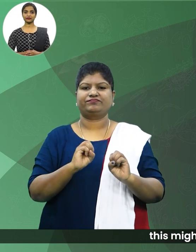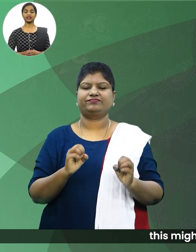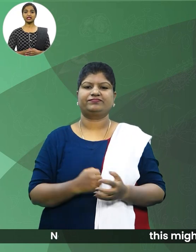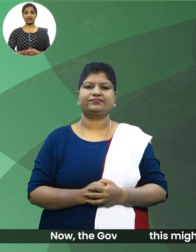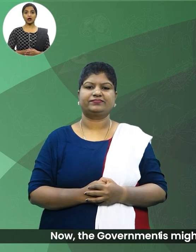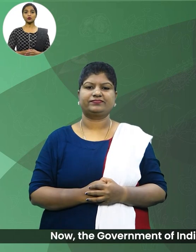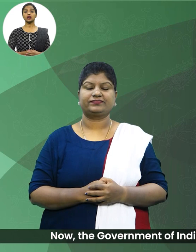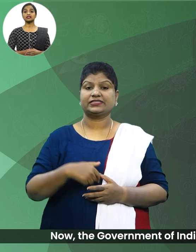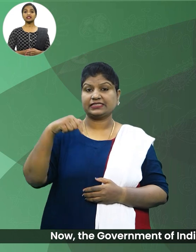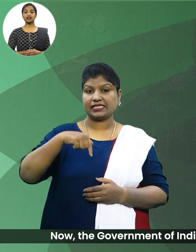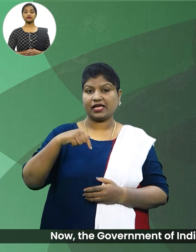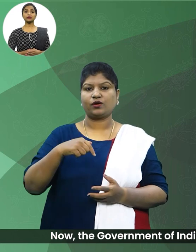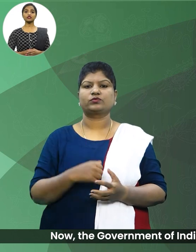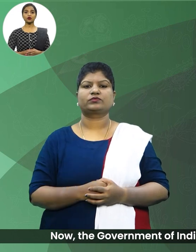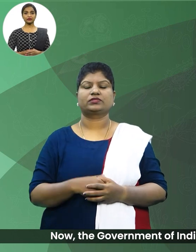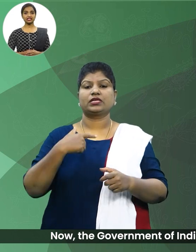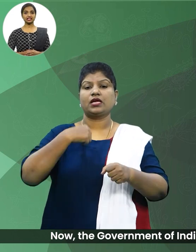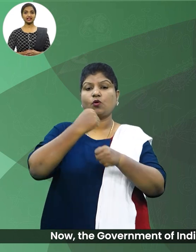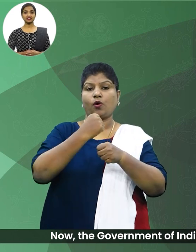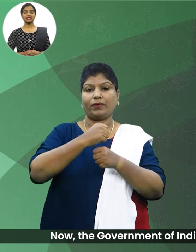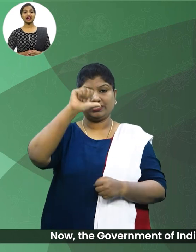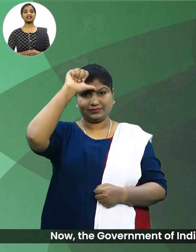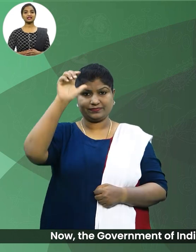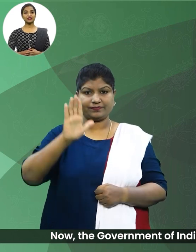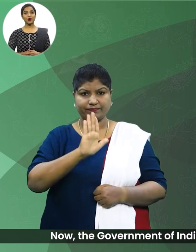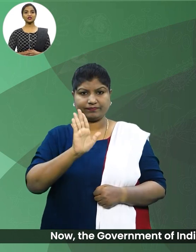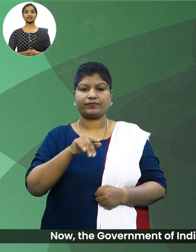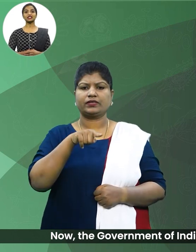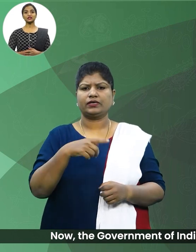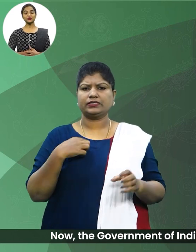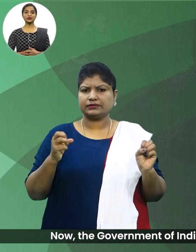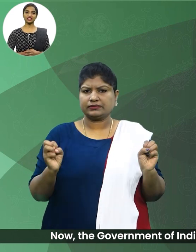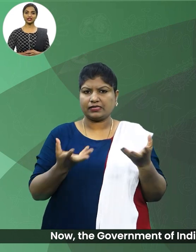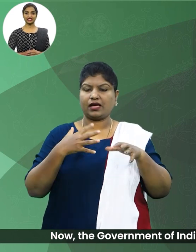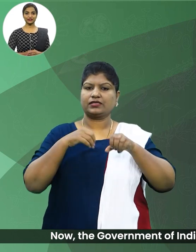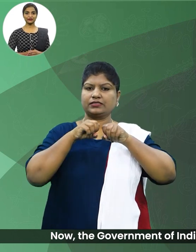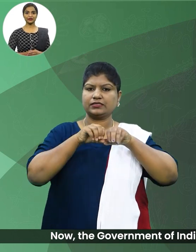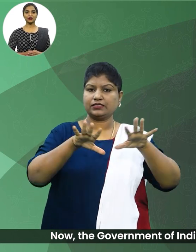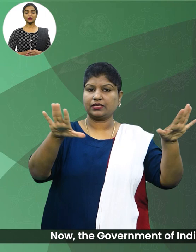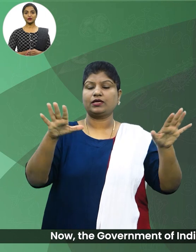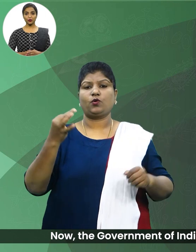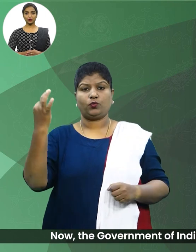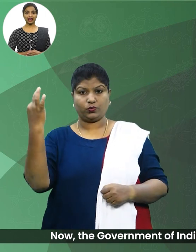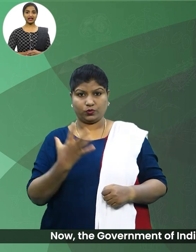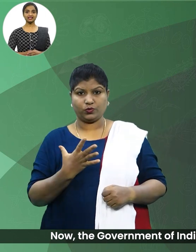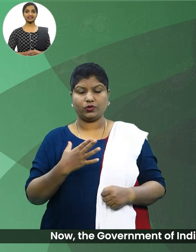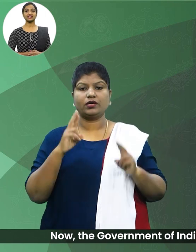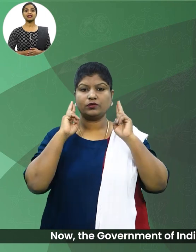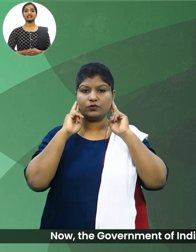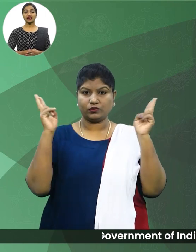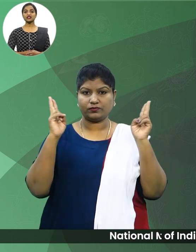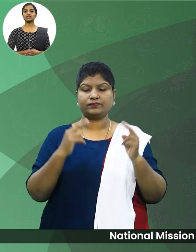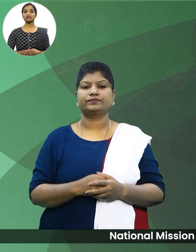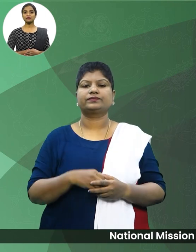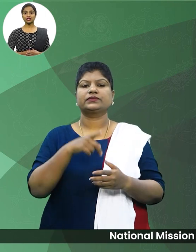Now, the government of India has launched a new initiative known as